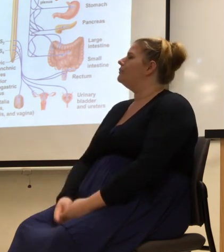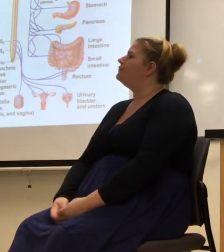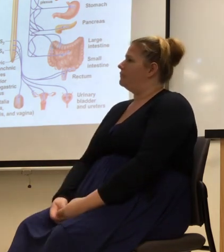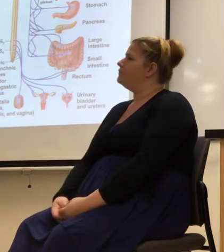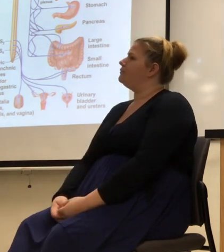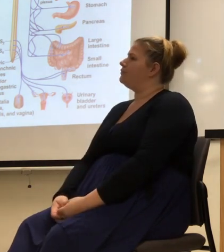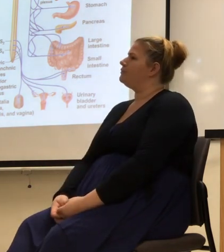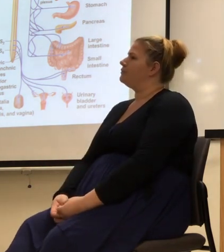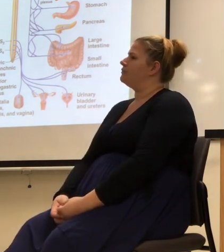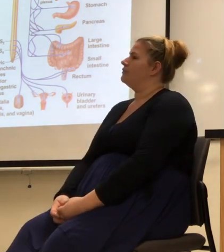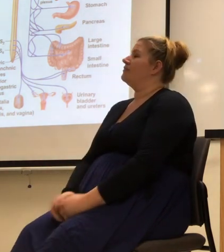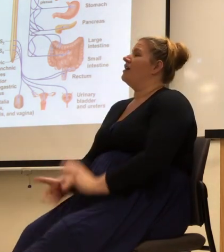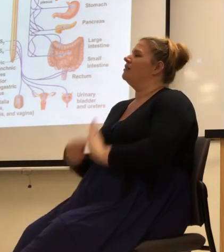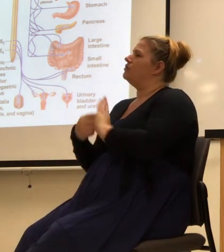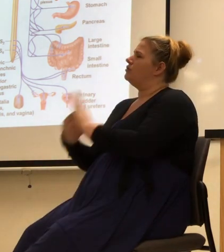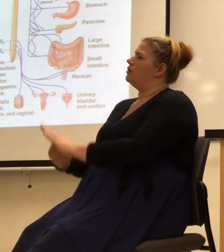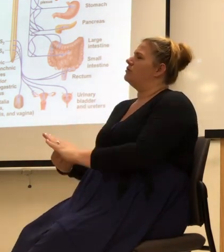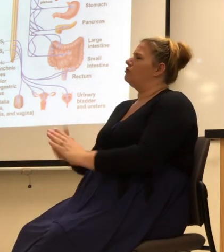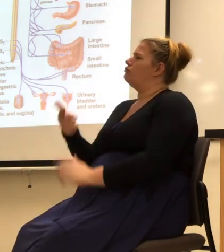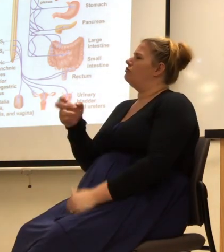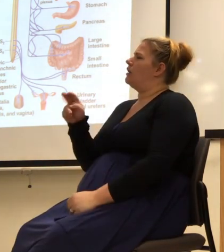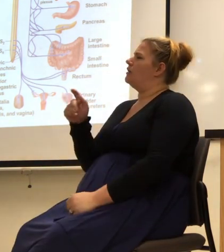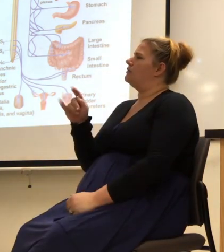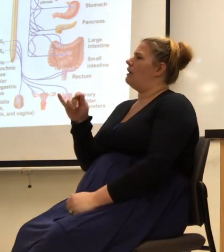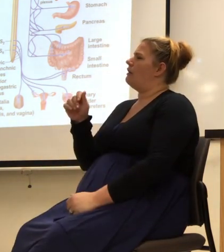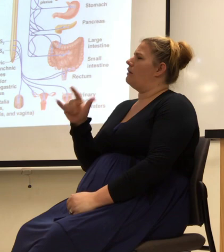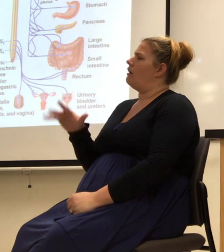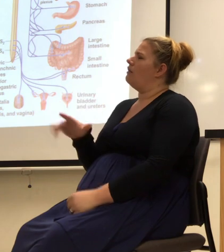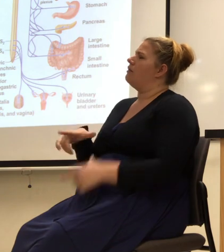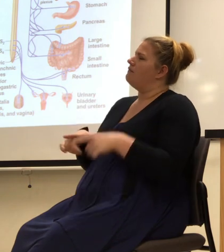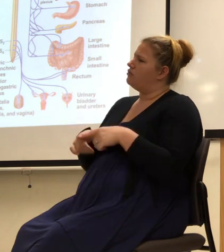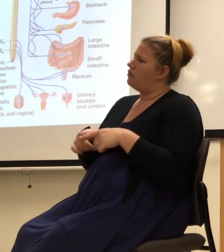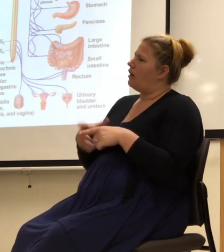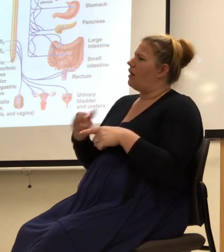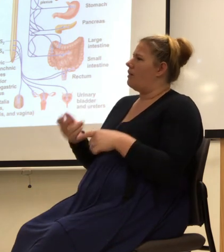They show the genitalia, the vagina and the penis.